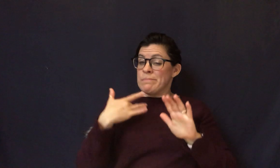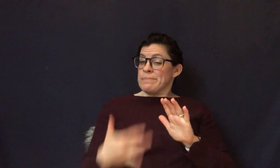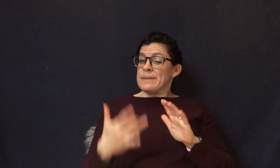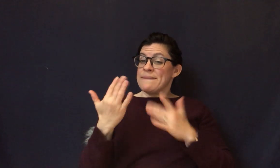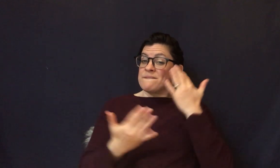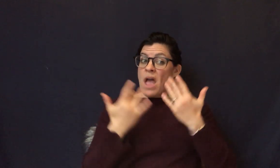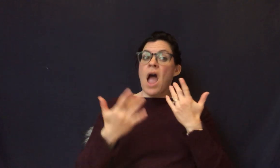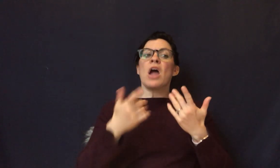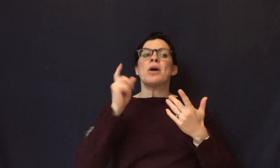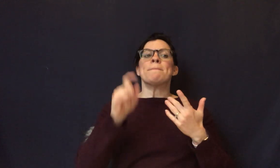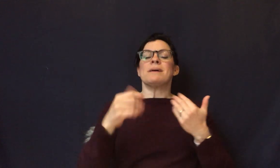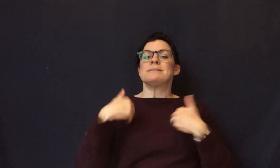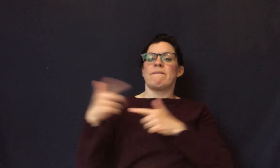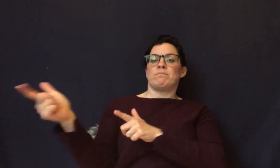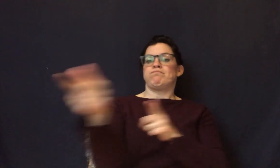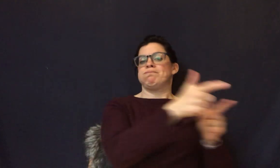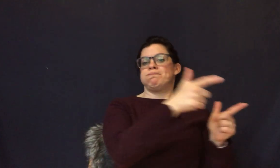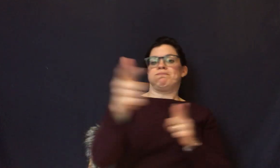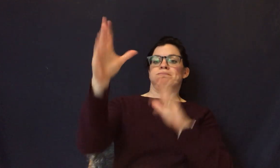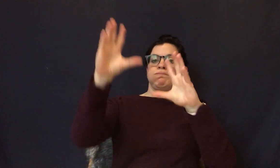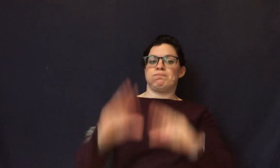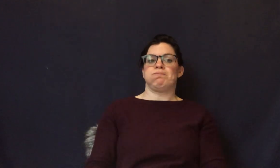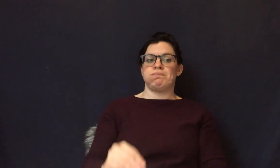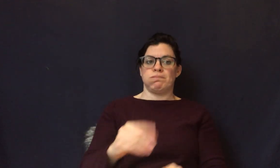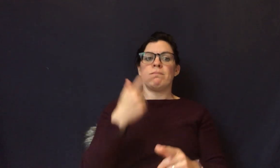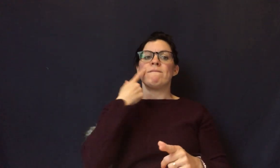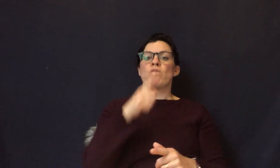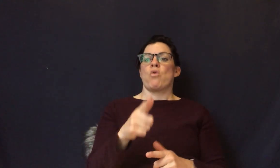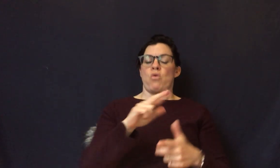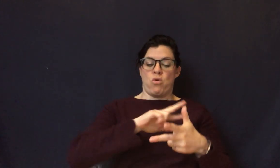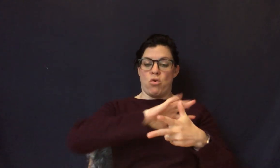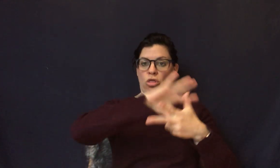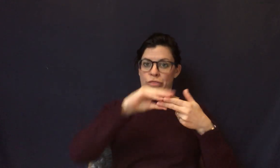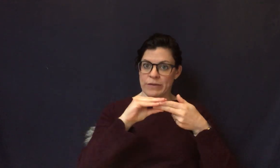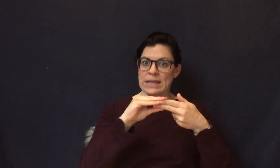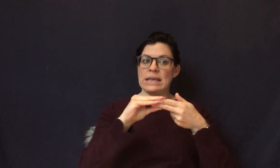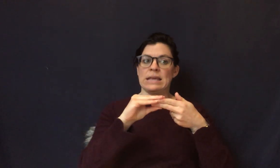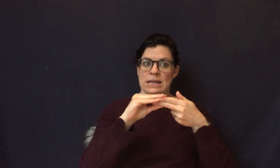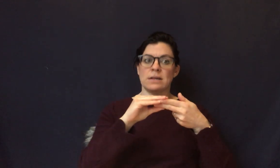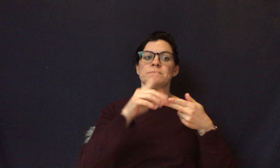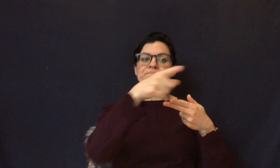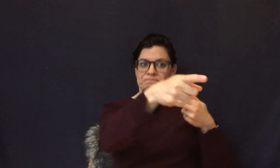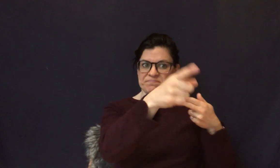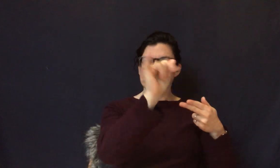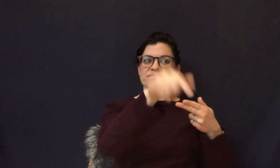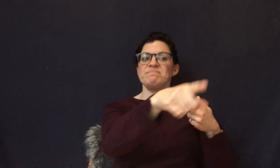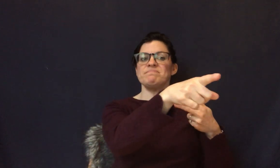All right, it looks something like this. We have these in the school, okay, and if you look